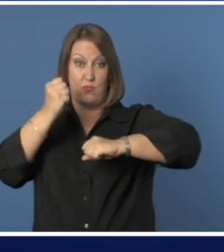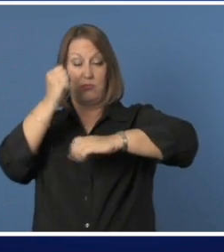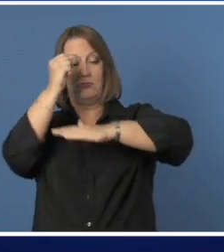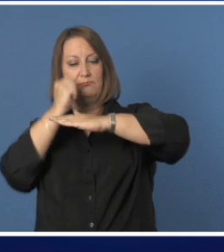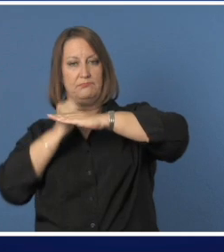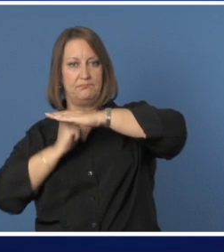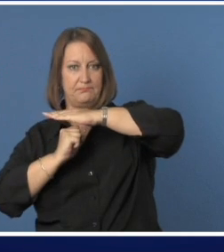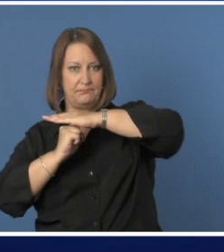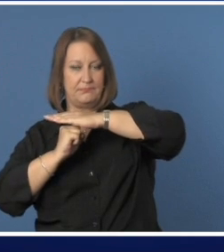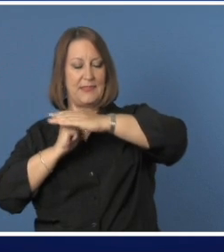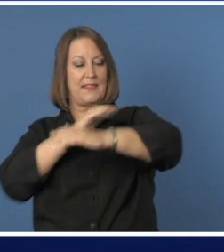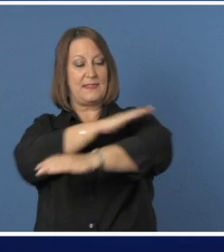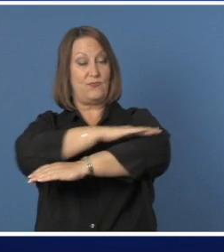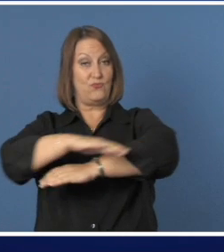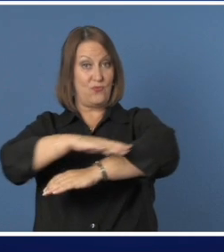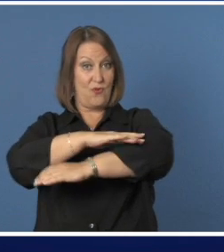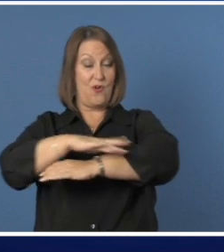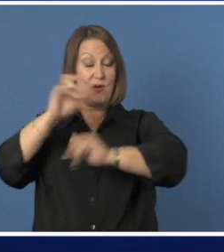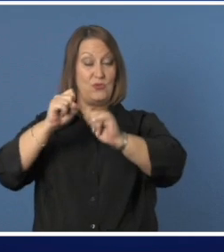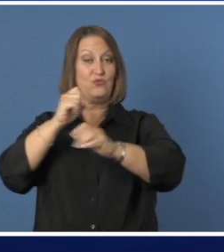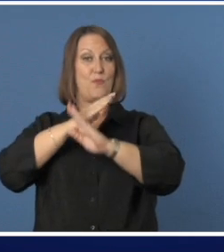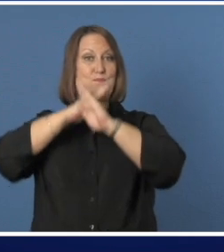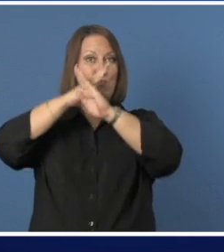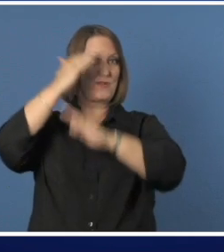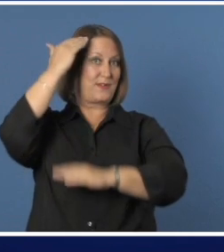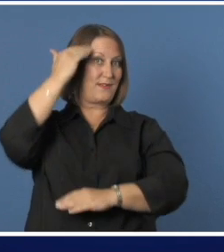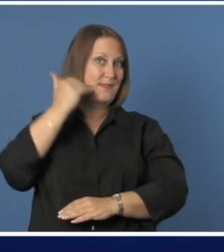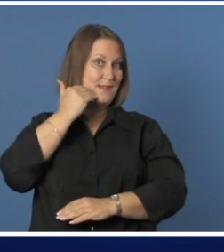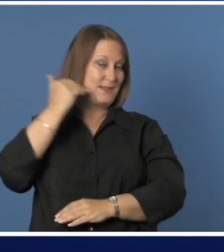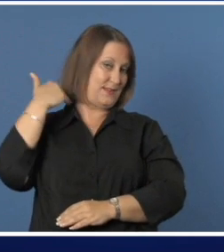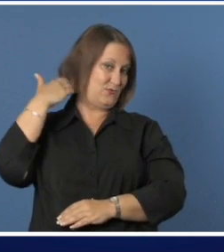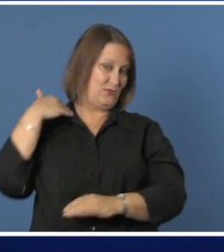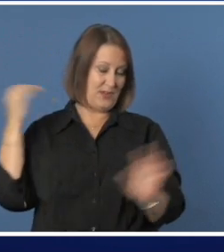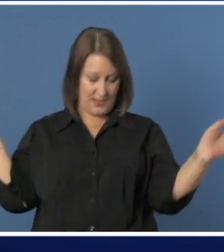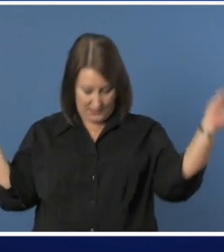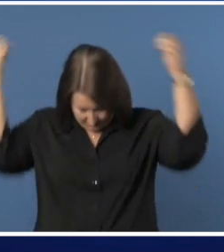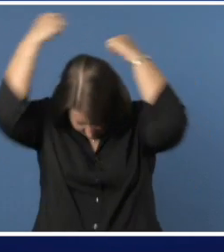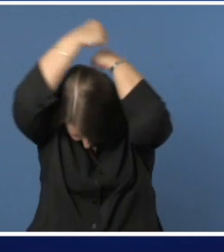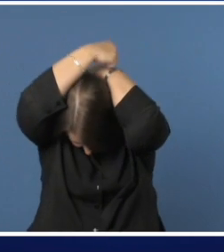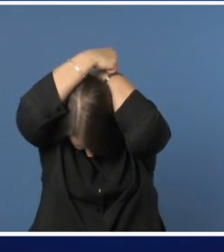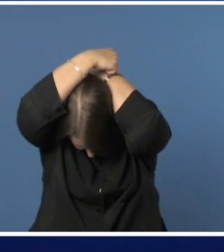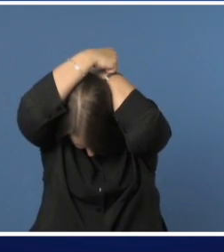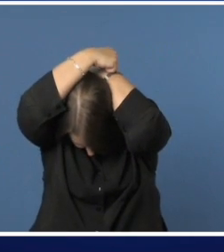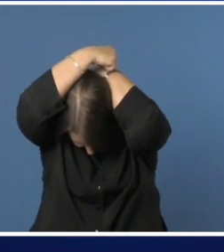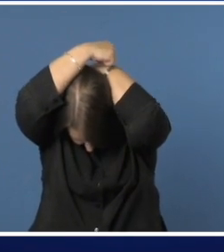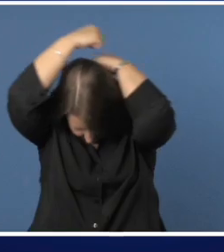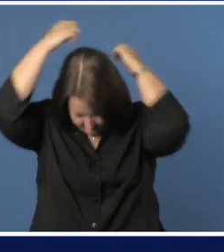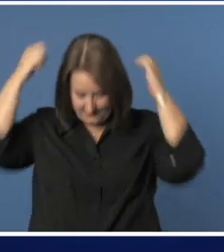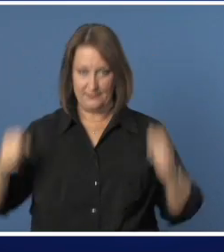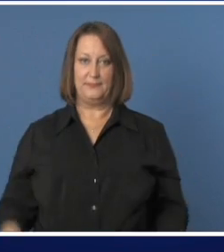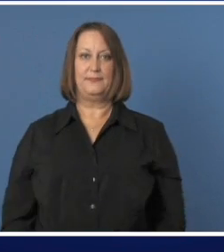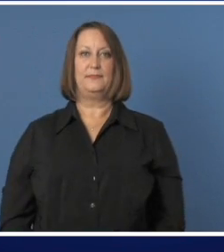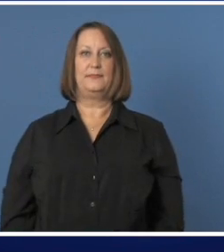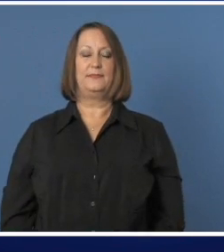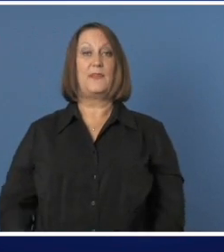get under a sturdy table and use your arms to protect your head and neck